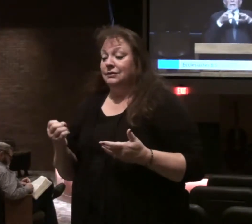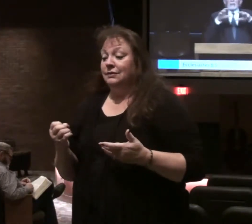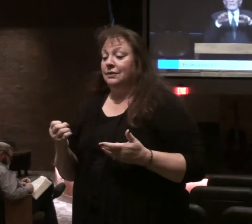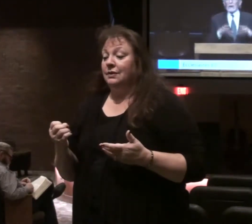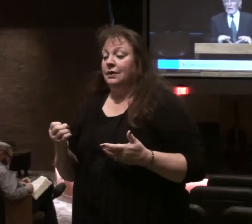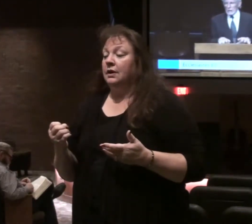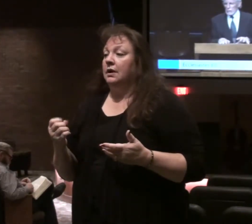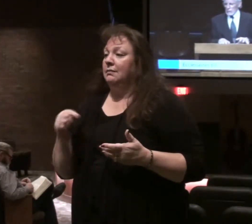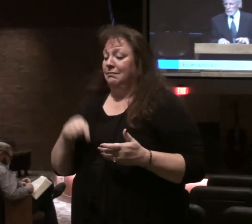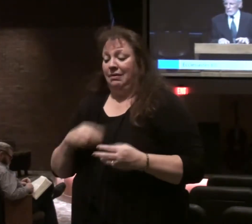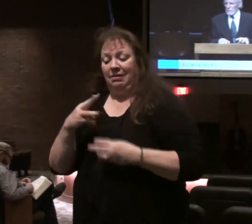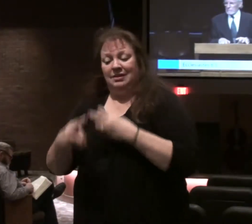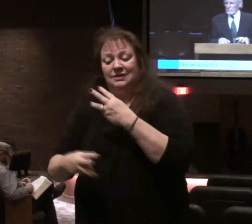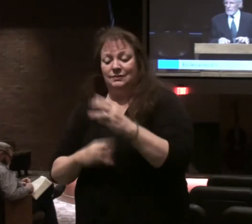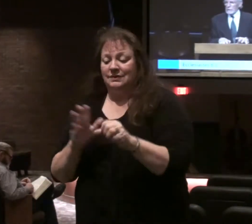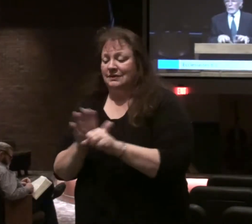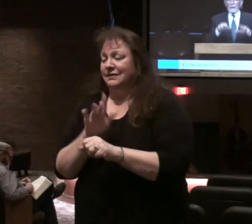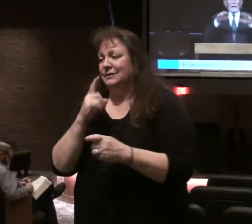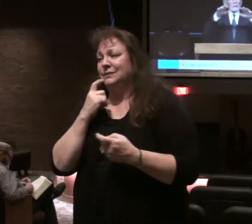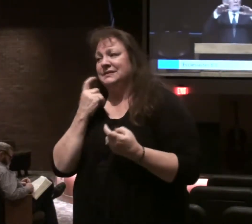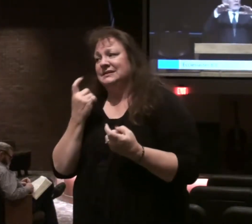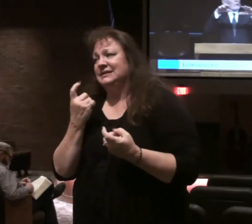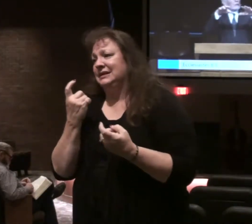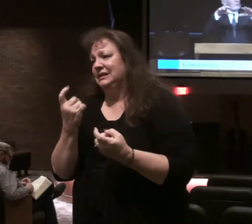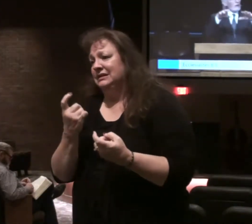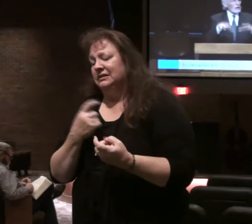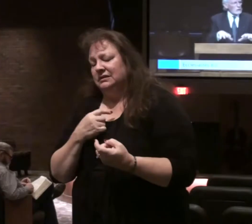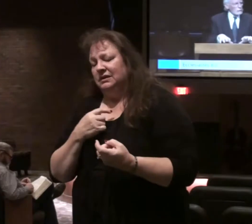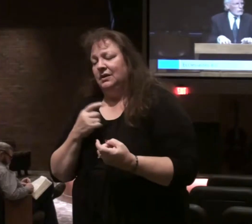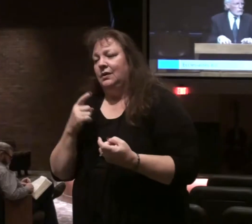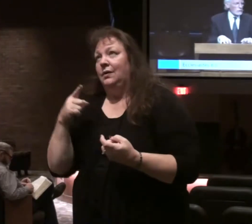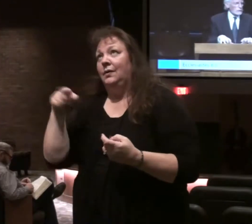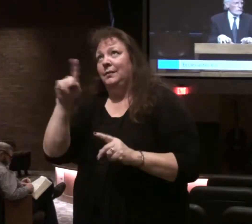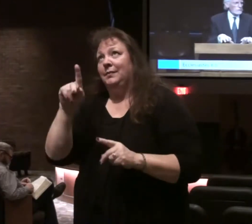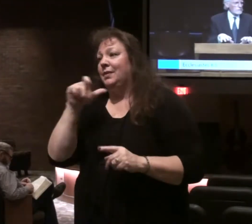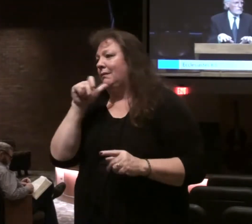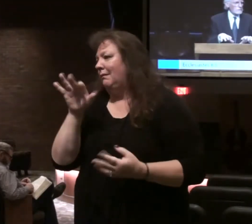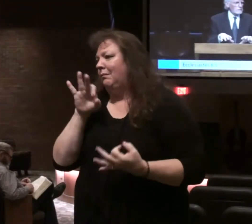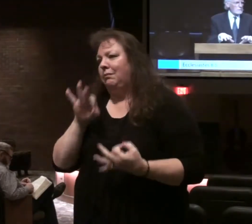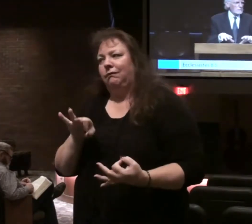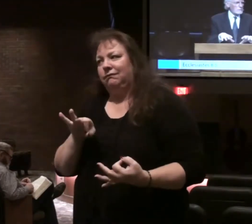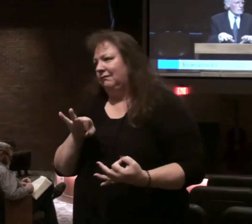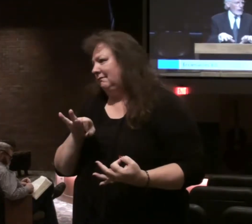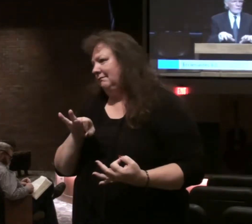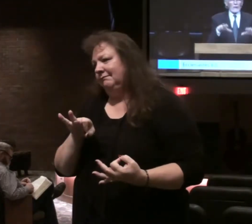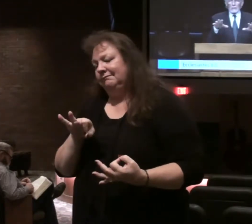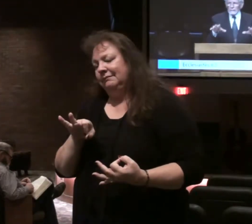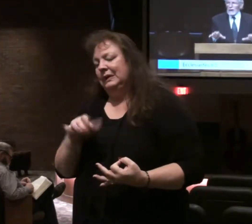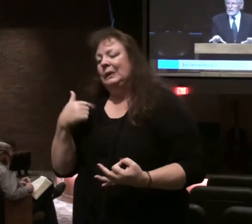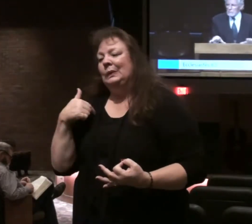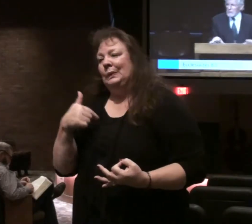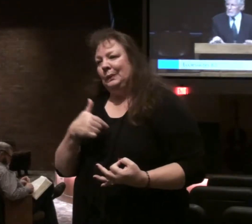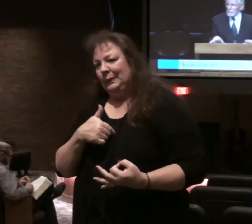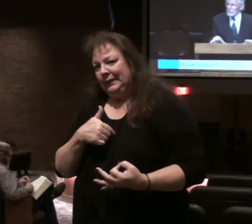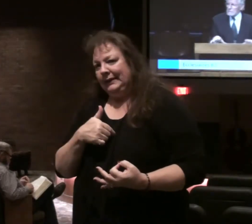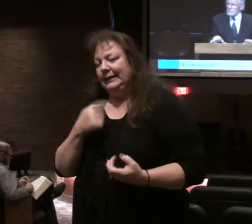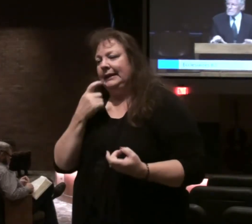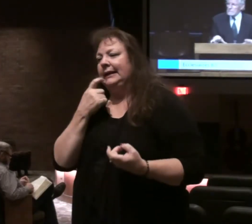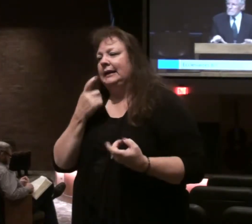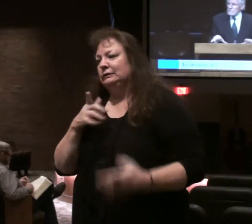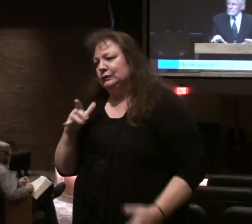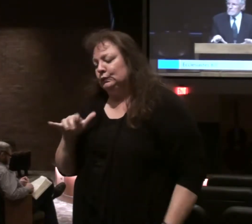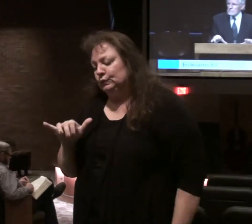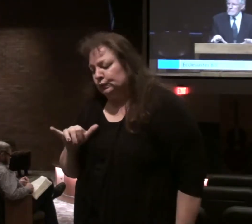But we live in a fallen world. So we have to deal with fallen rulers. And we are fallen people.